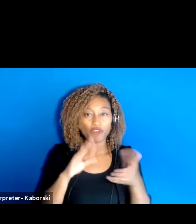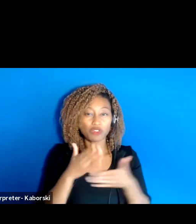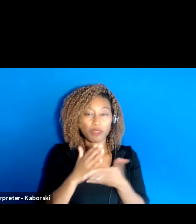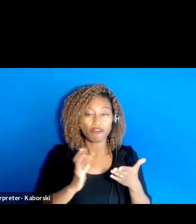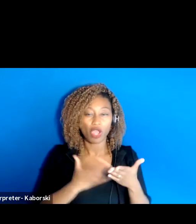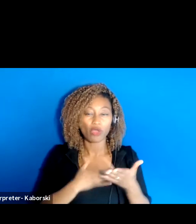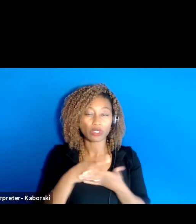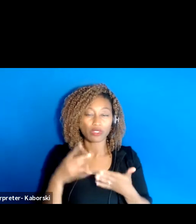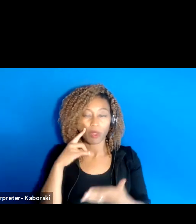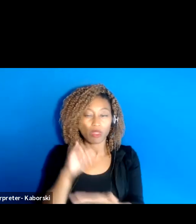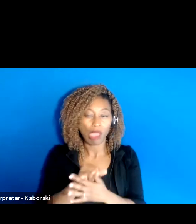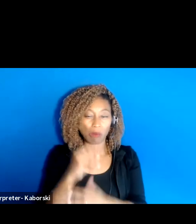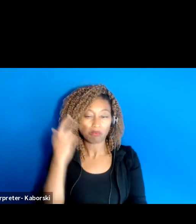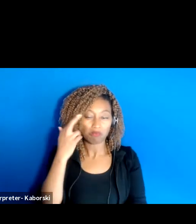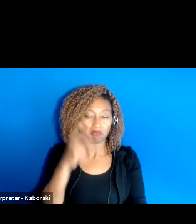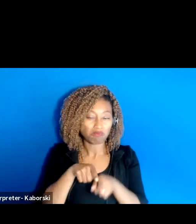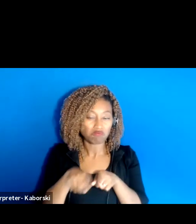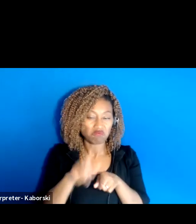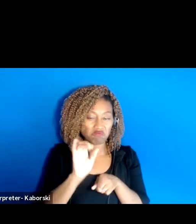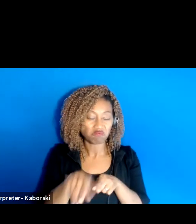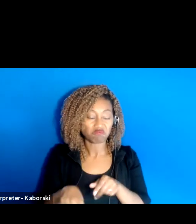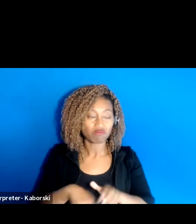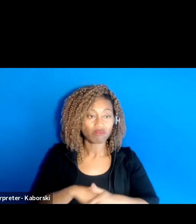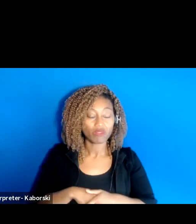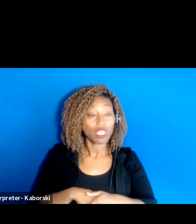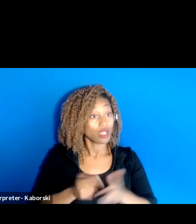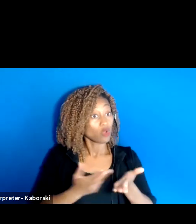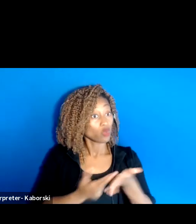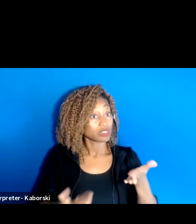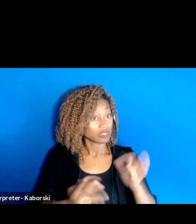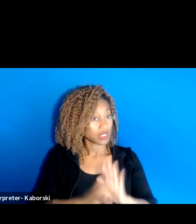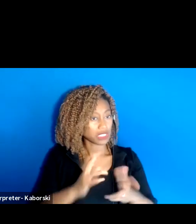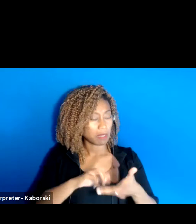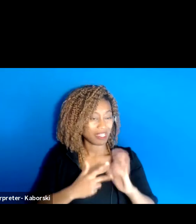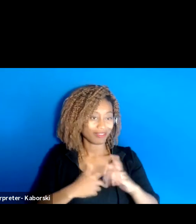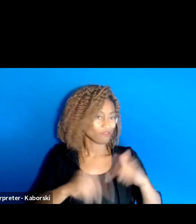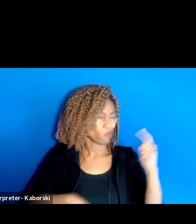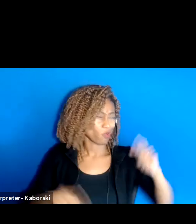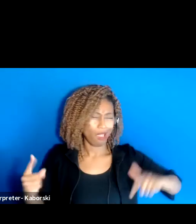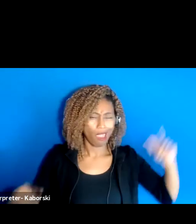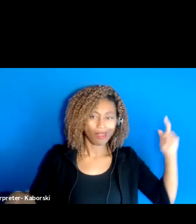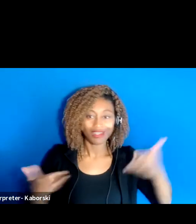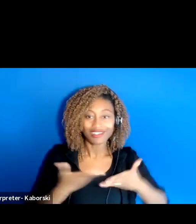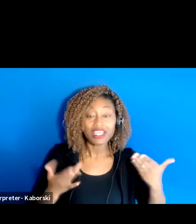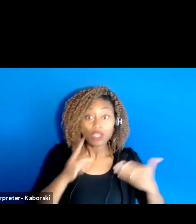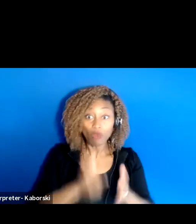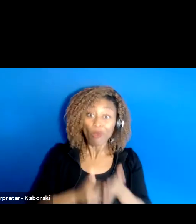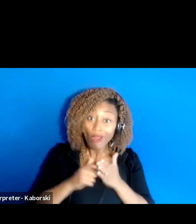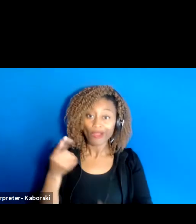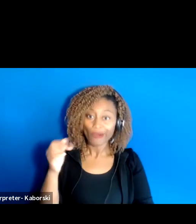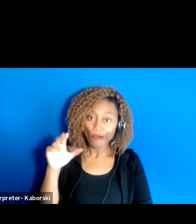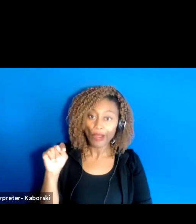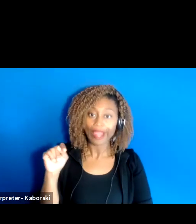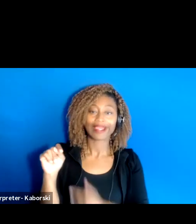And resource development can mean a lot of different things. It doesn't necessarily have to be grants. It